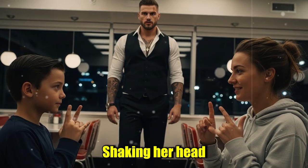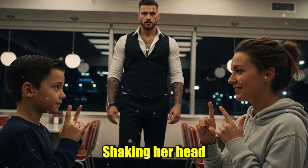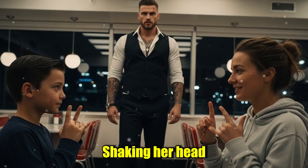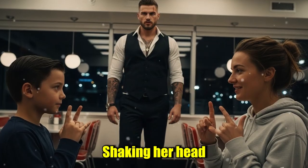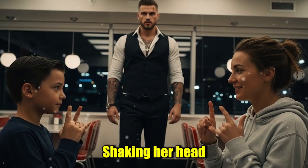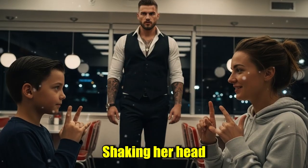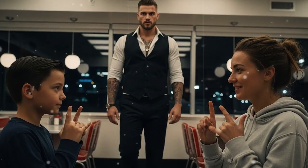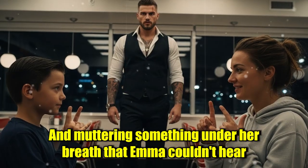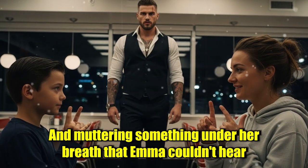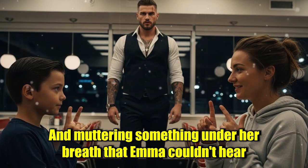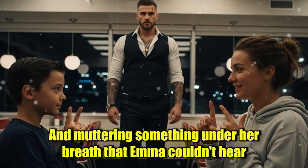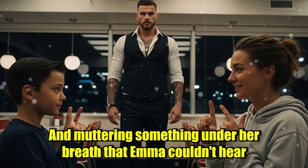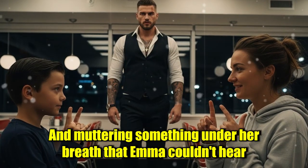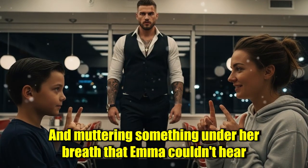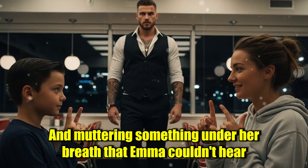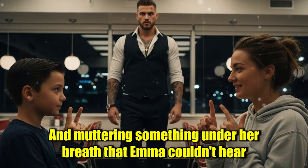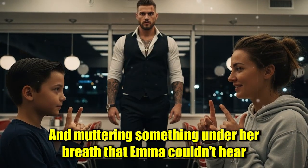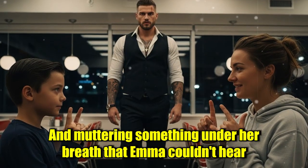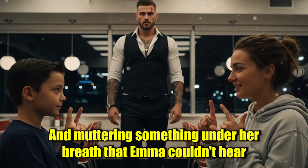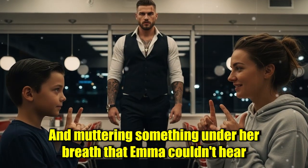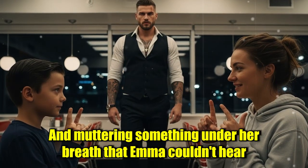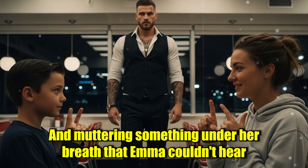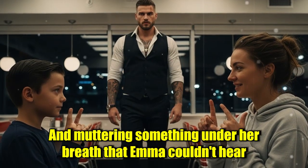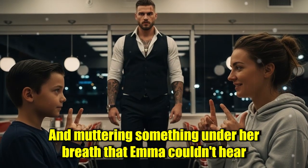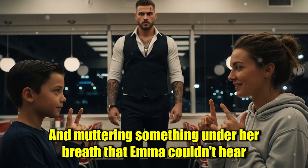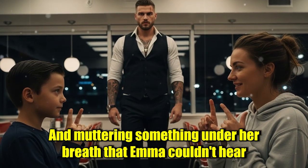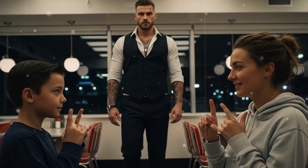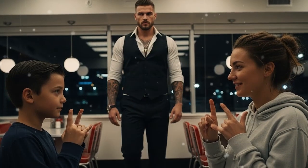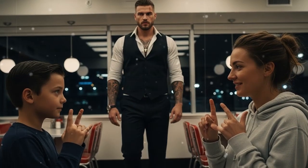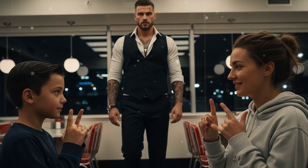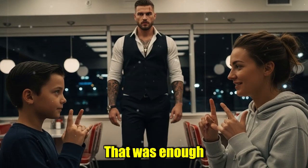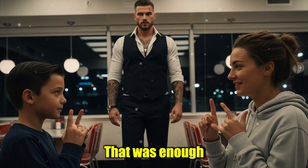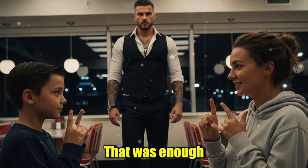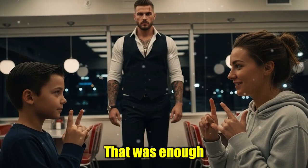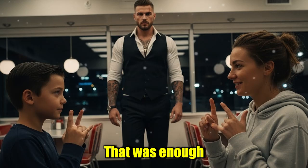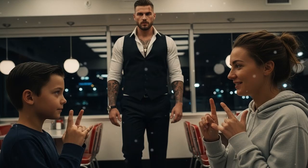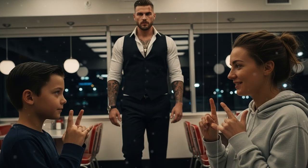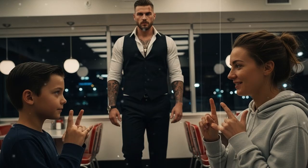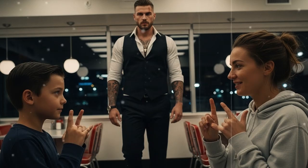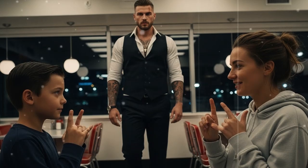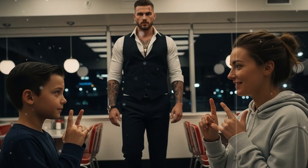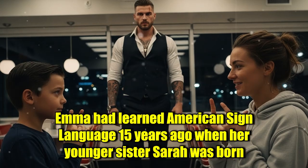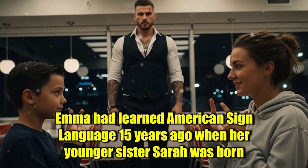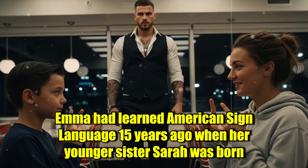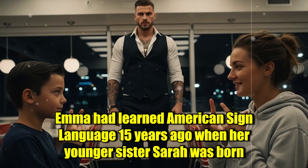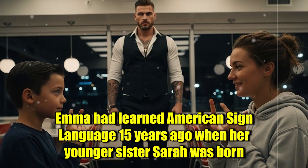shaking her head and muttering something under her breath that Emma couldn't hear. That was enough. Emma had learned